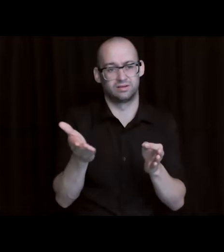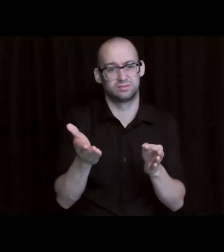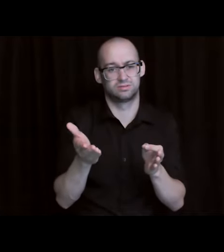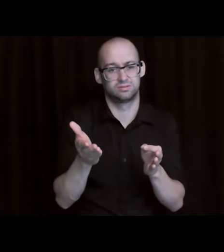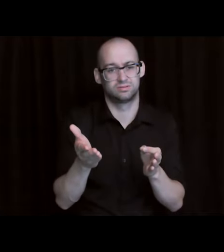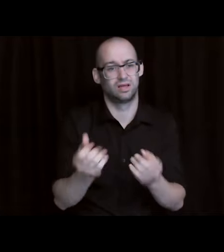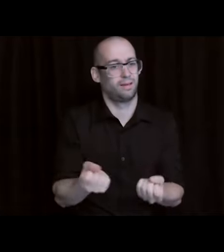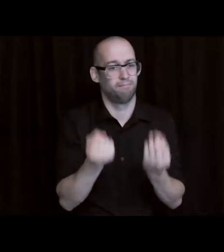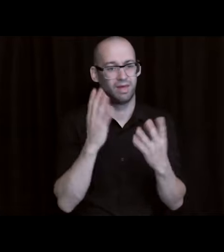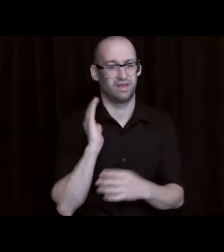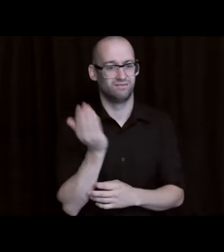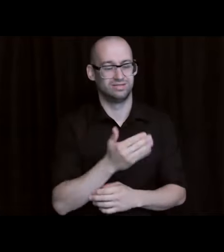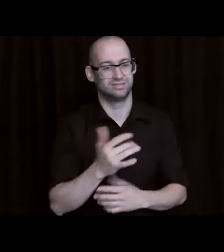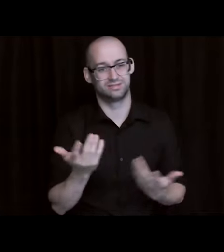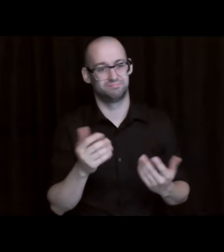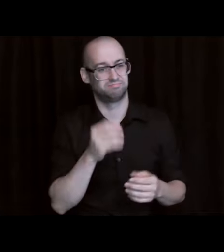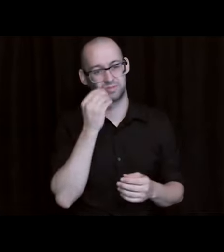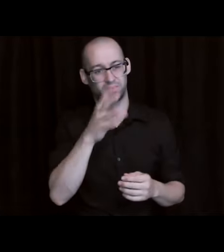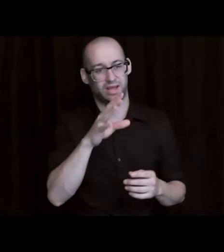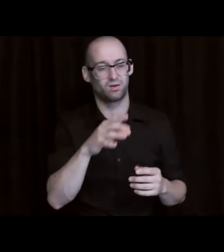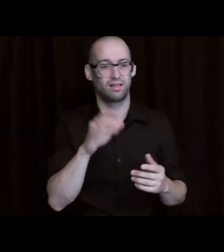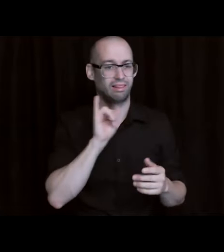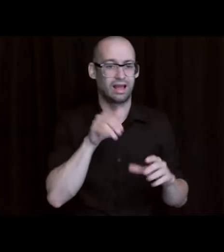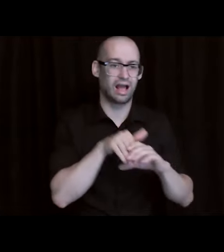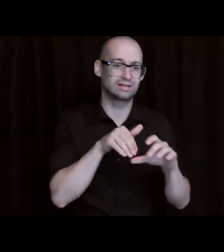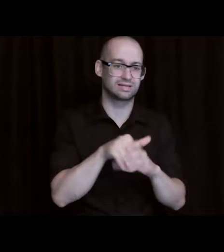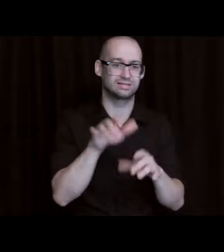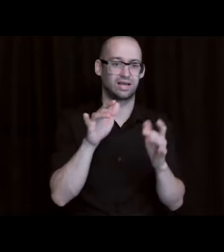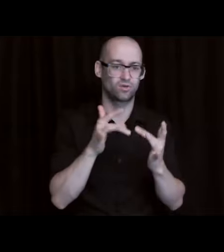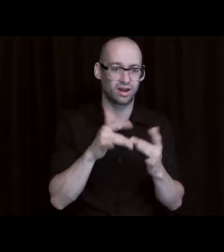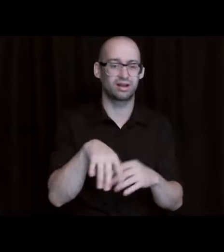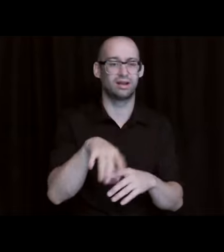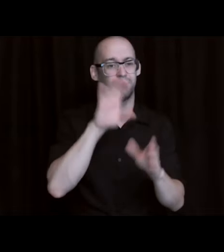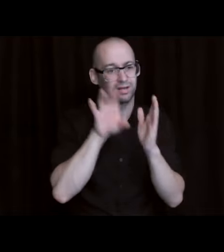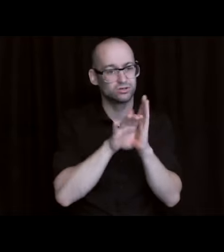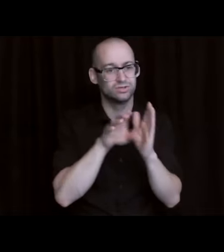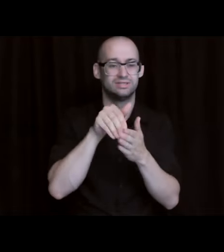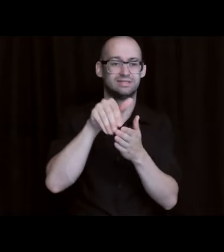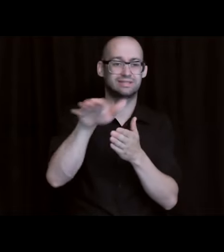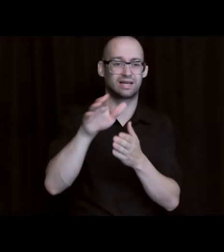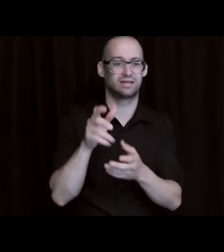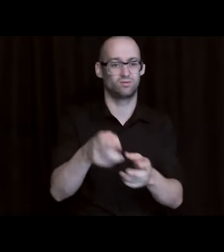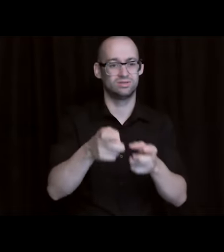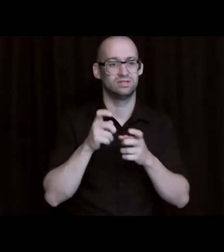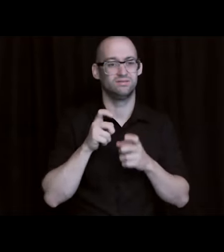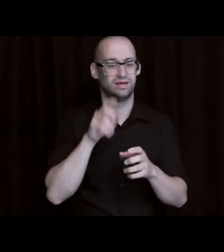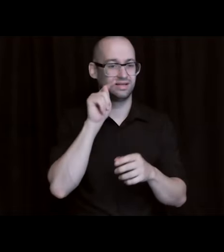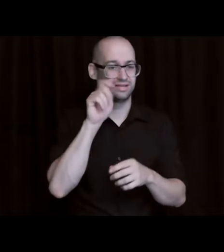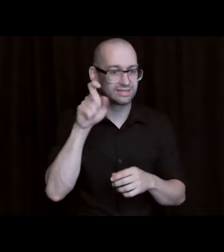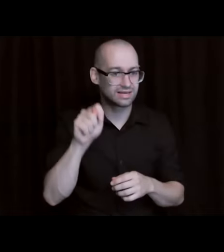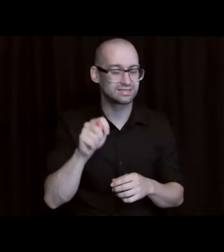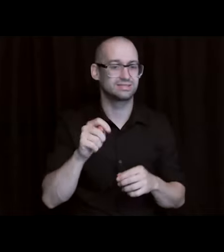maybe a lot of us take for granted, like, you know, accessing the internet, pictures, sending and receiving text messages, downloading